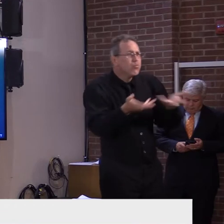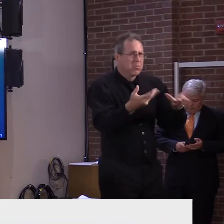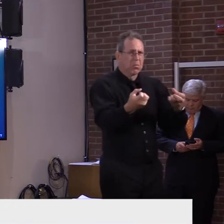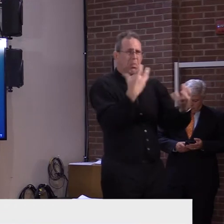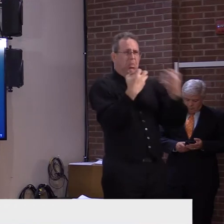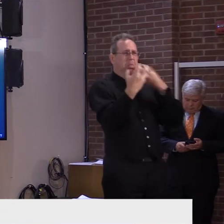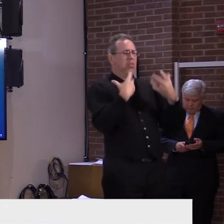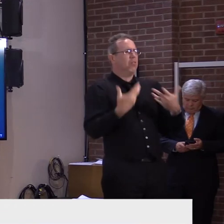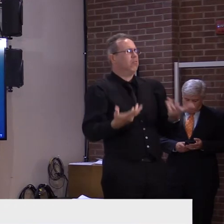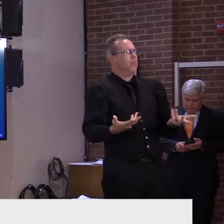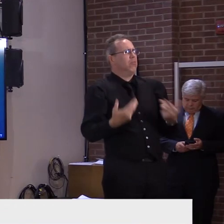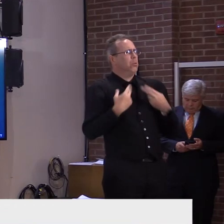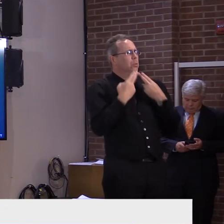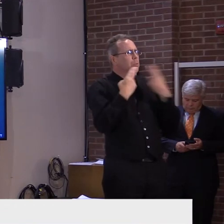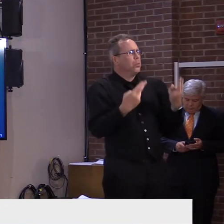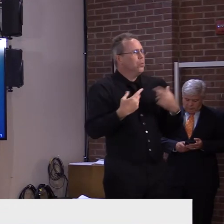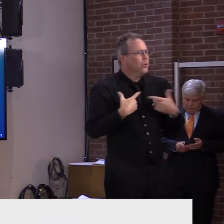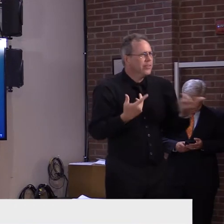with undue